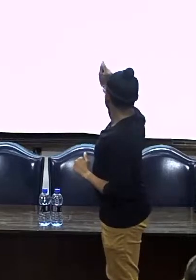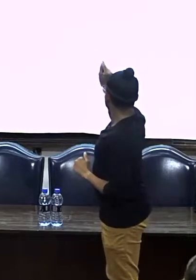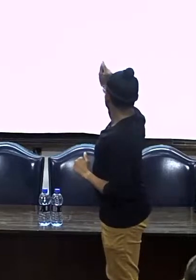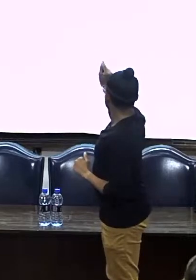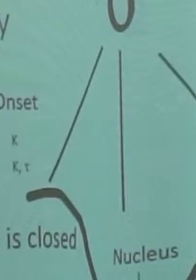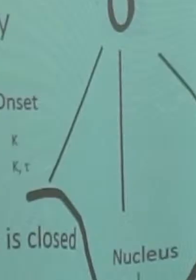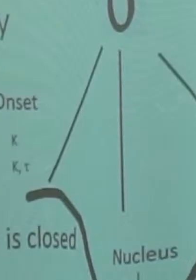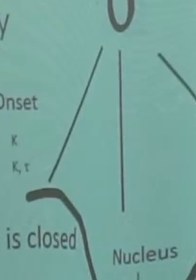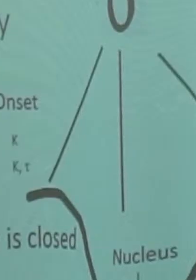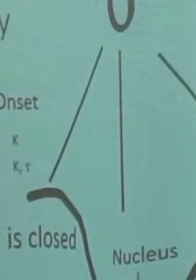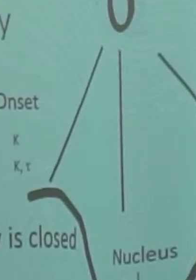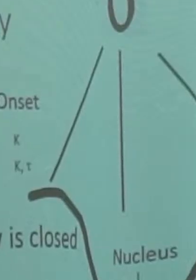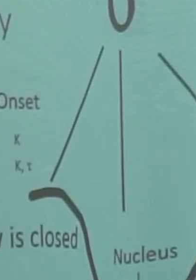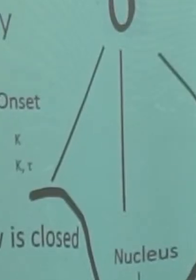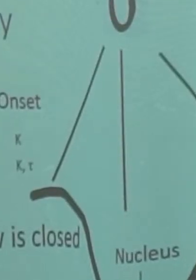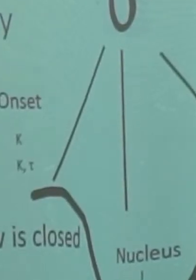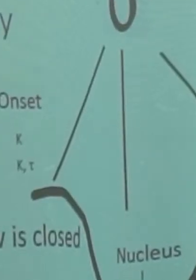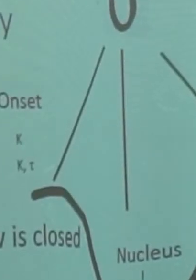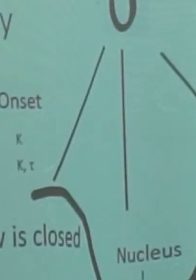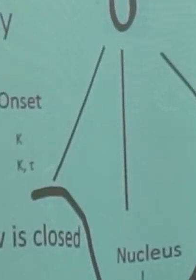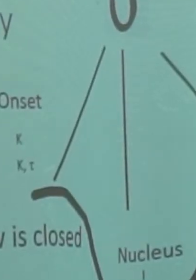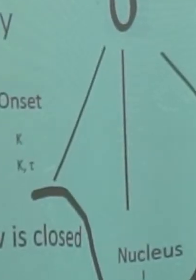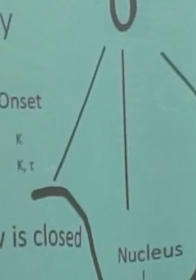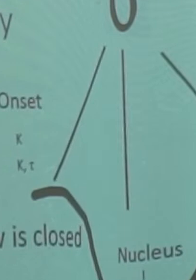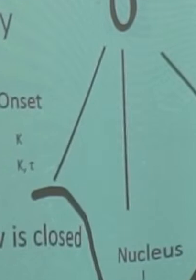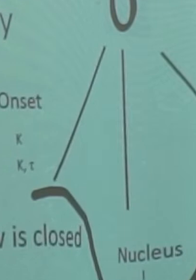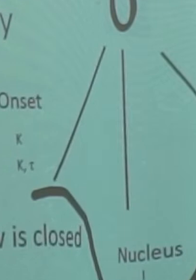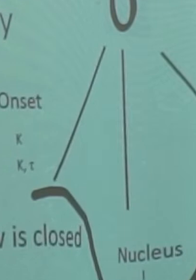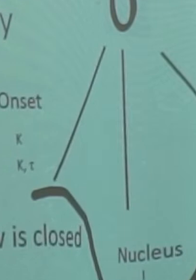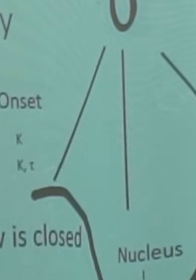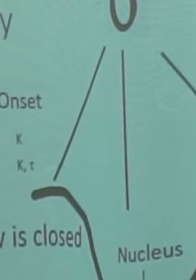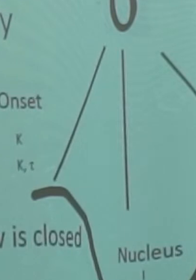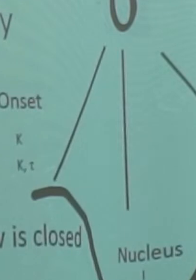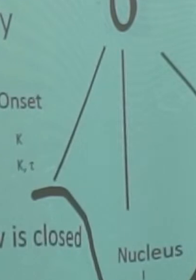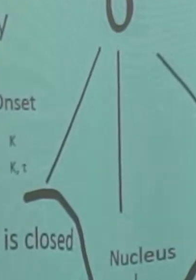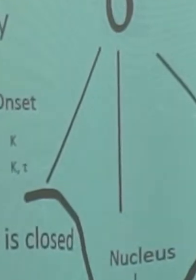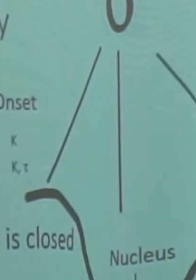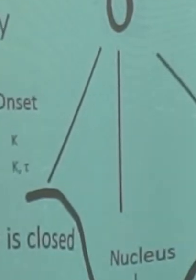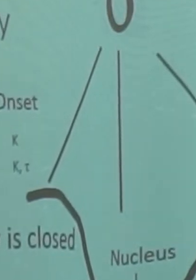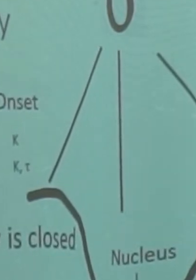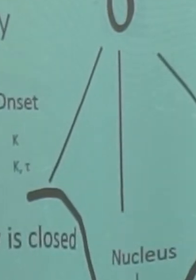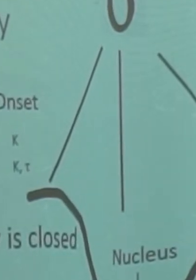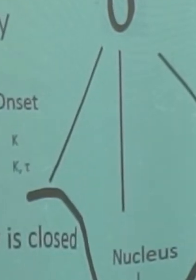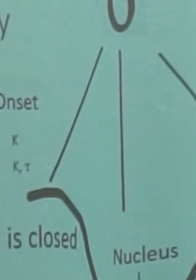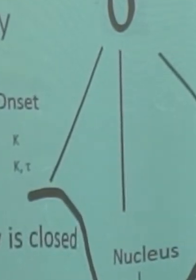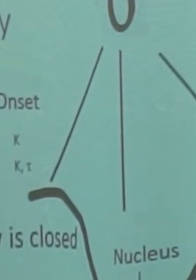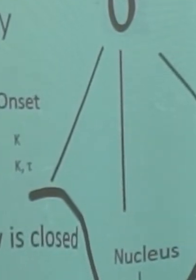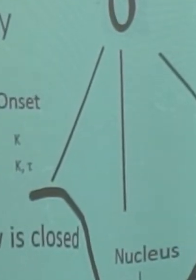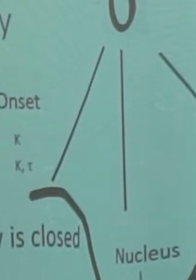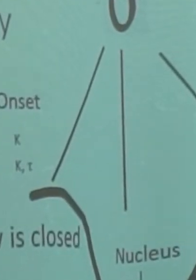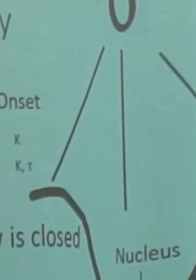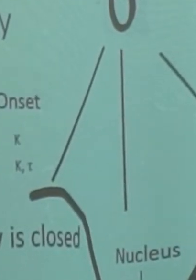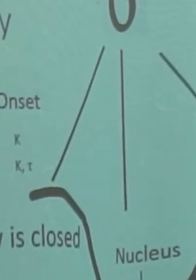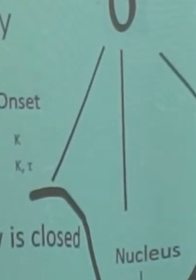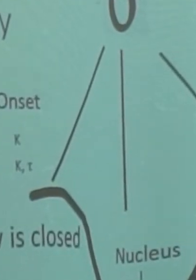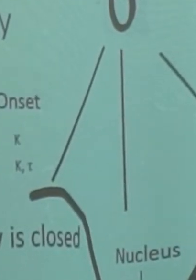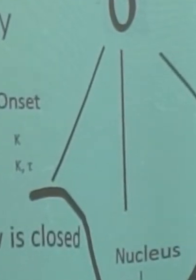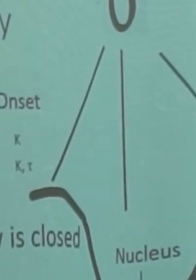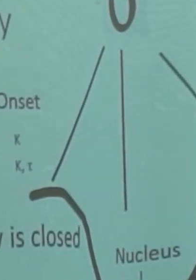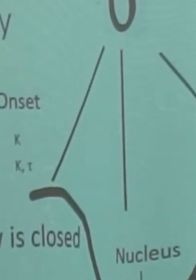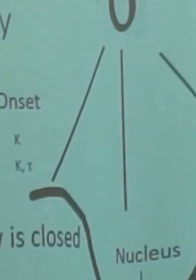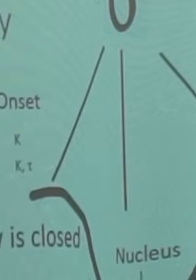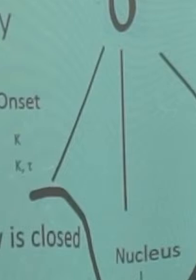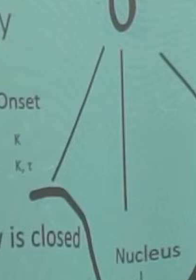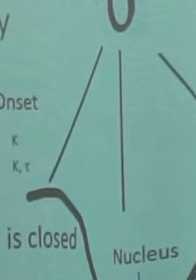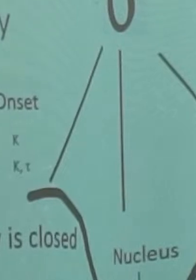A definição é essa que vocês têm aí, né? Vejam que eu não vou repetir o que está no desenho, vocês estão vendo o desenho. Mas, basicamente,